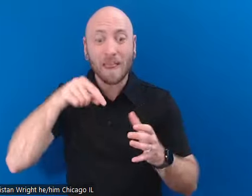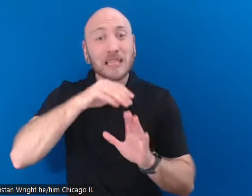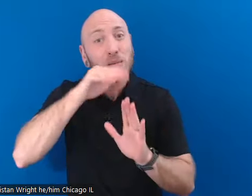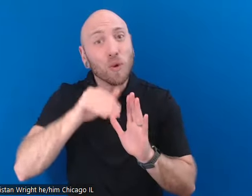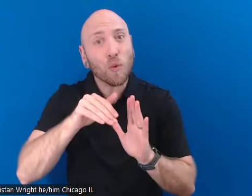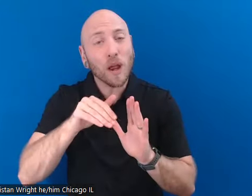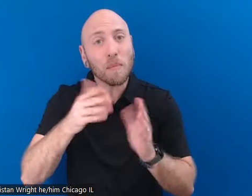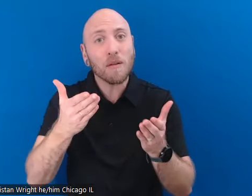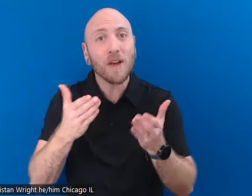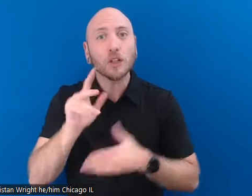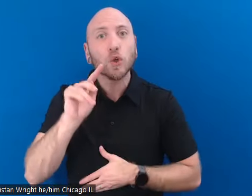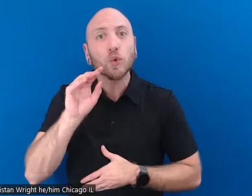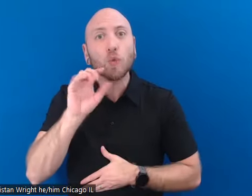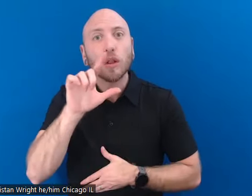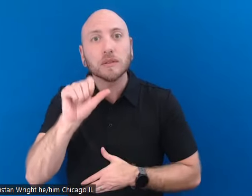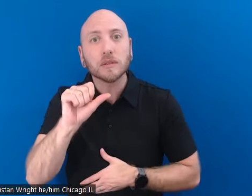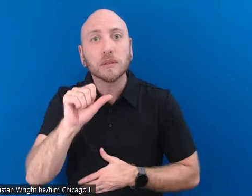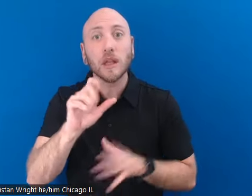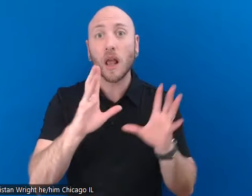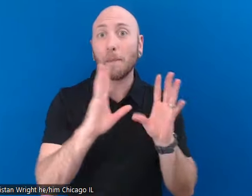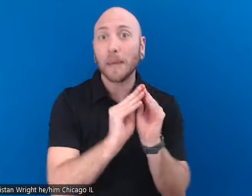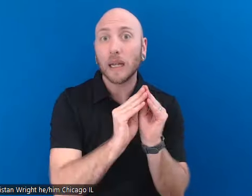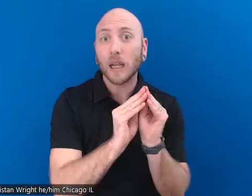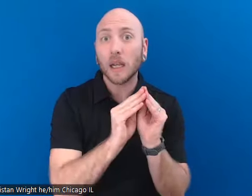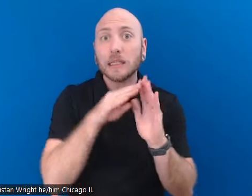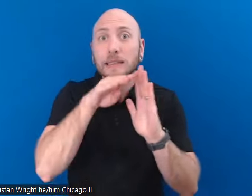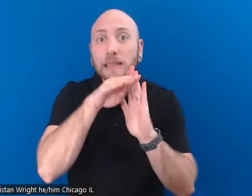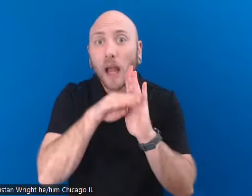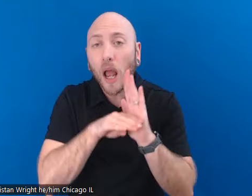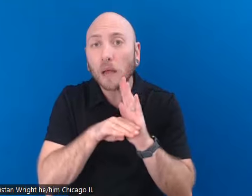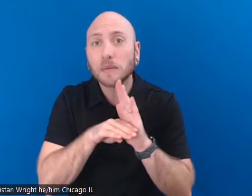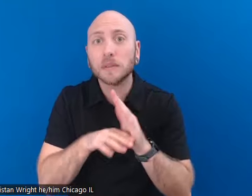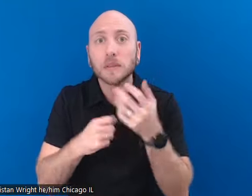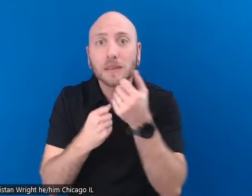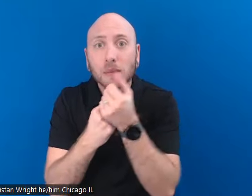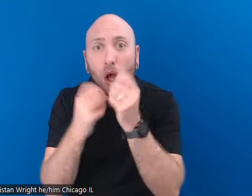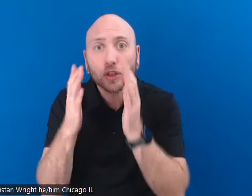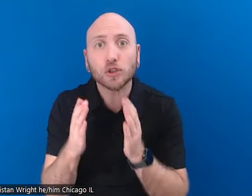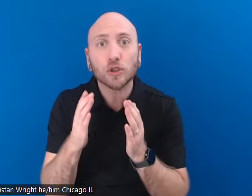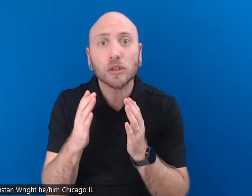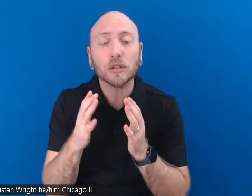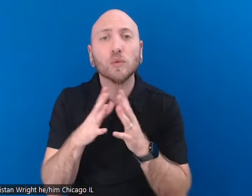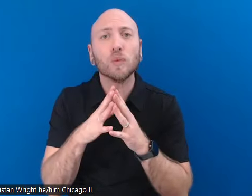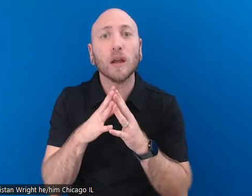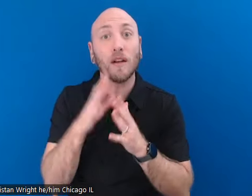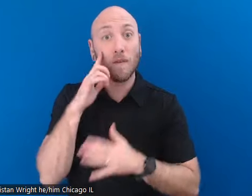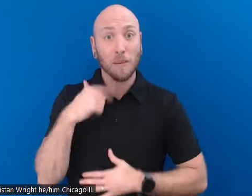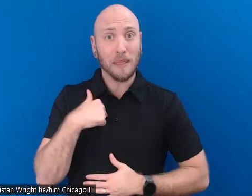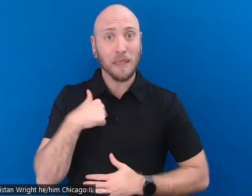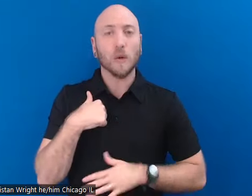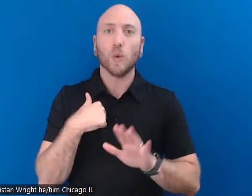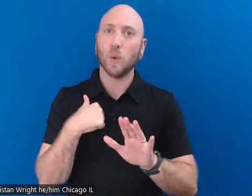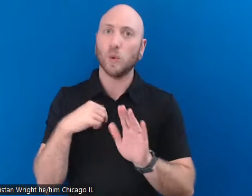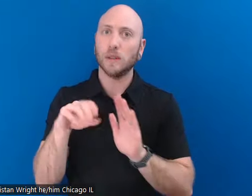it be meetings, working the 12 steps, talking to our sponsor. For me, I find, working the 10th and